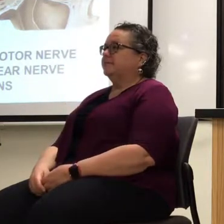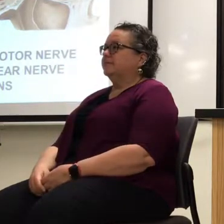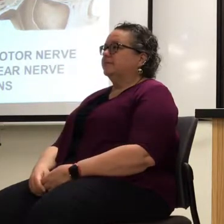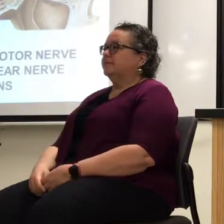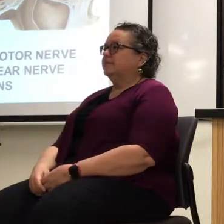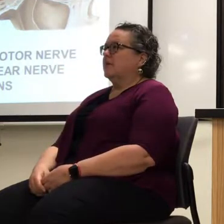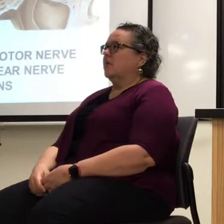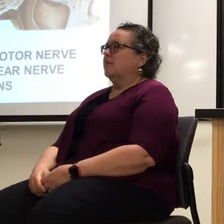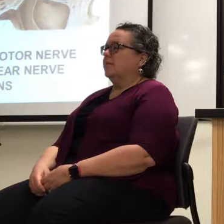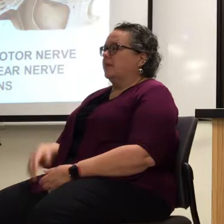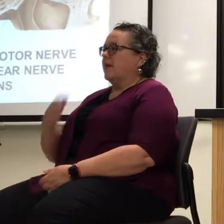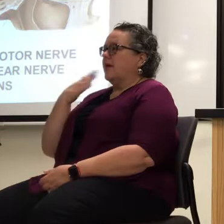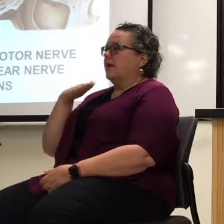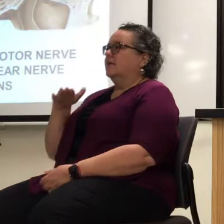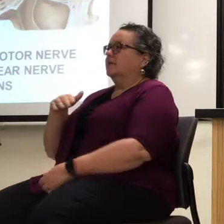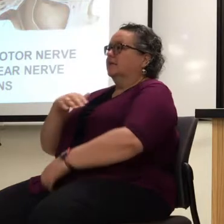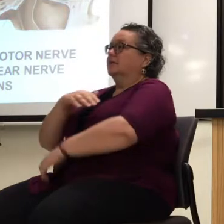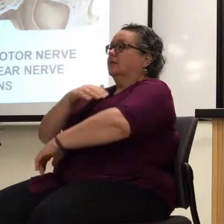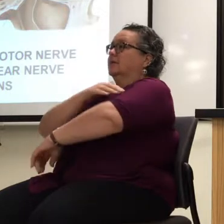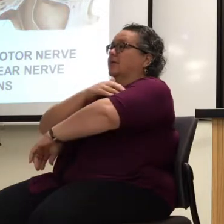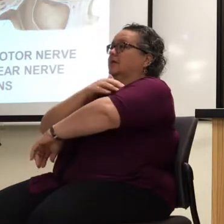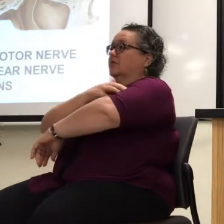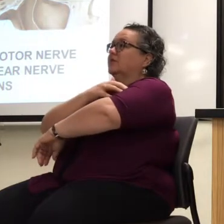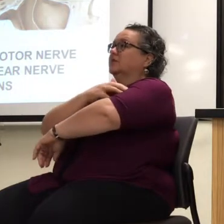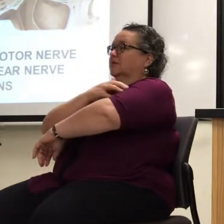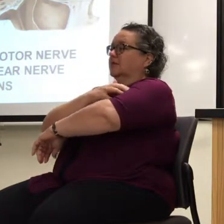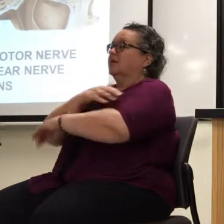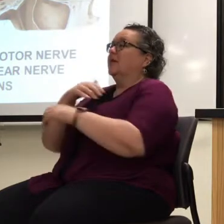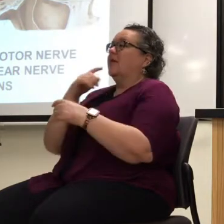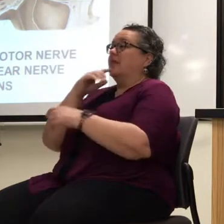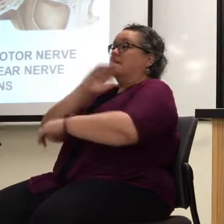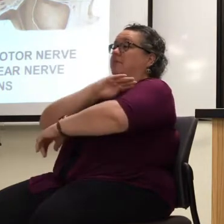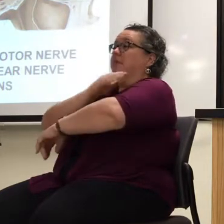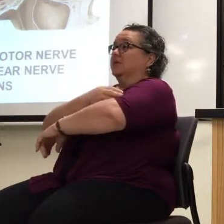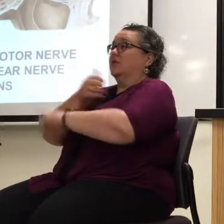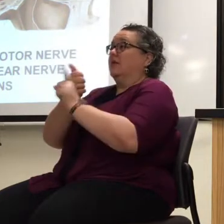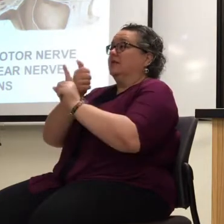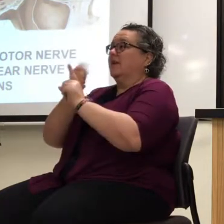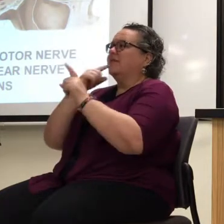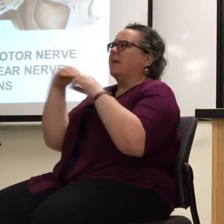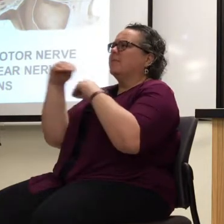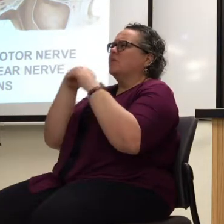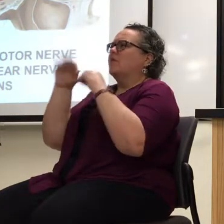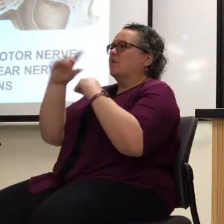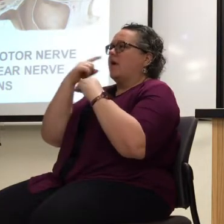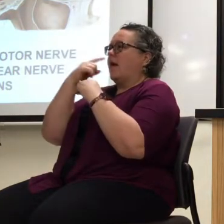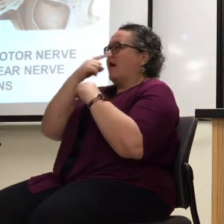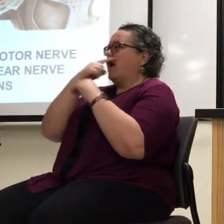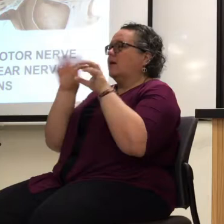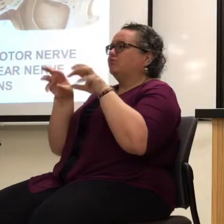just think of them as muscles that move the eye, your eyeball muscles.